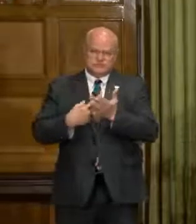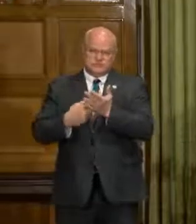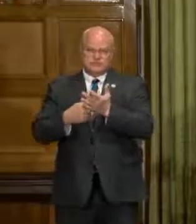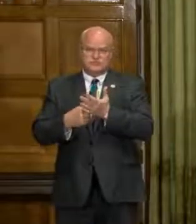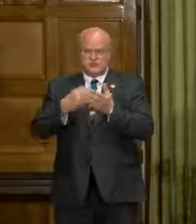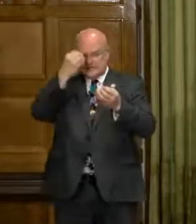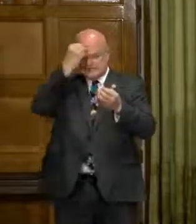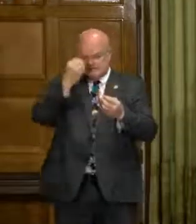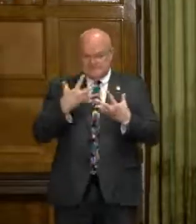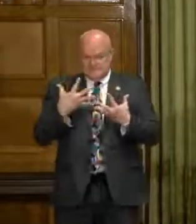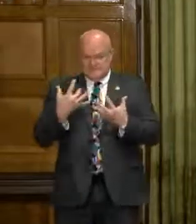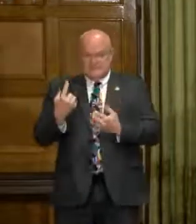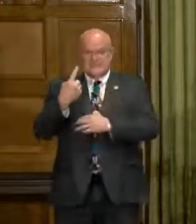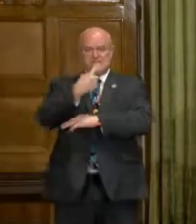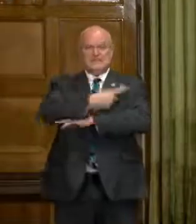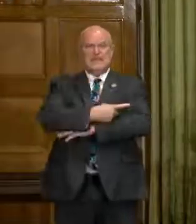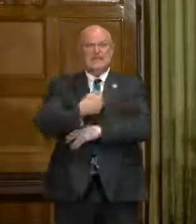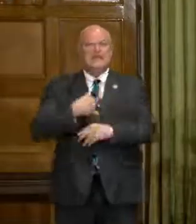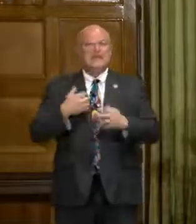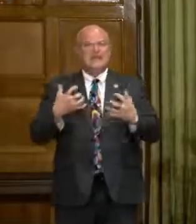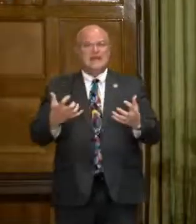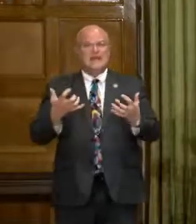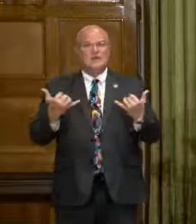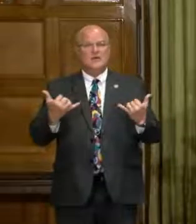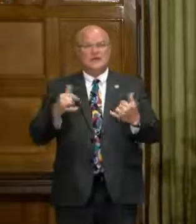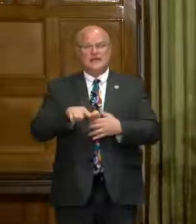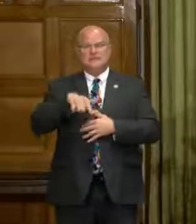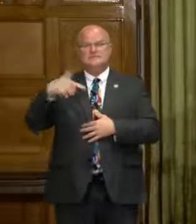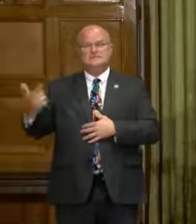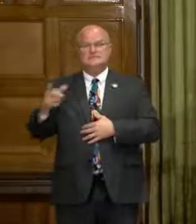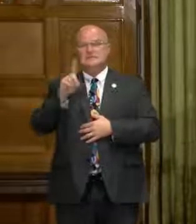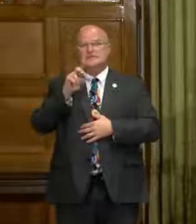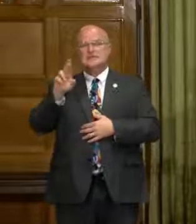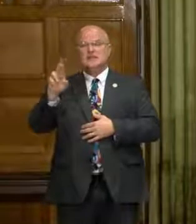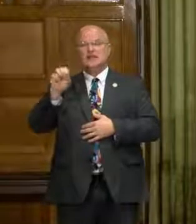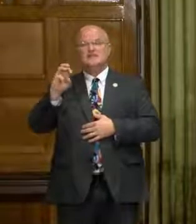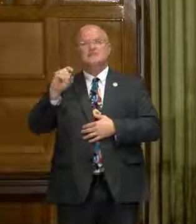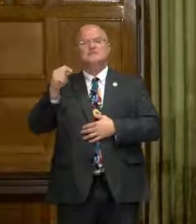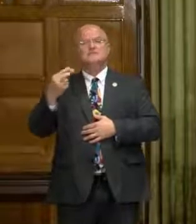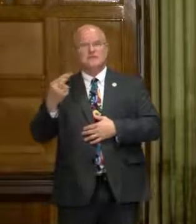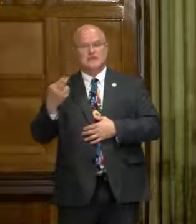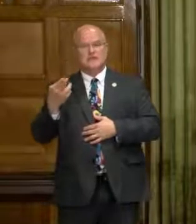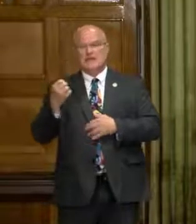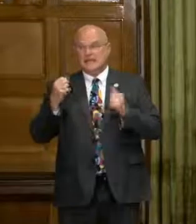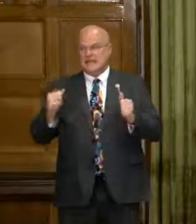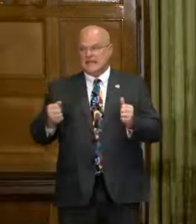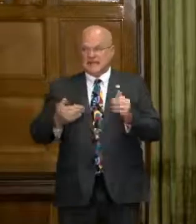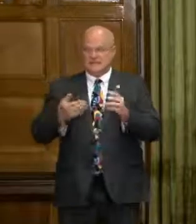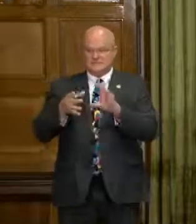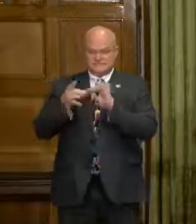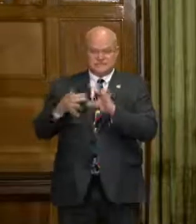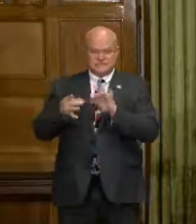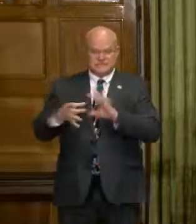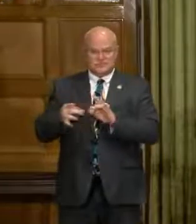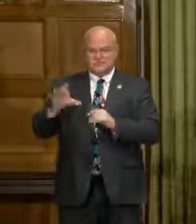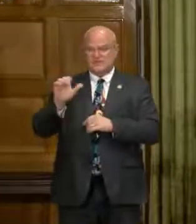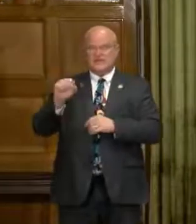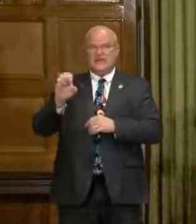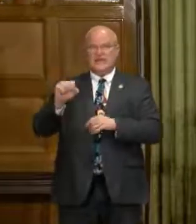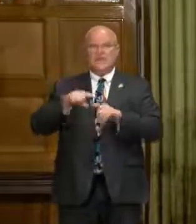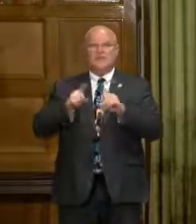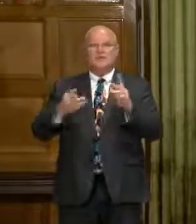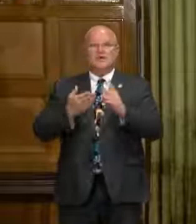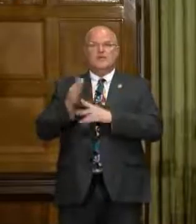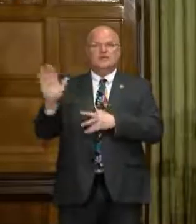have briefed me today, and I wanted to turn this over to Dr. Smith so that he could go not just through the cases, but also